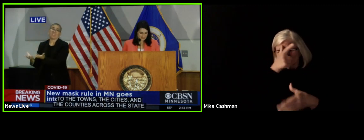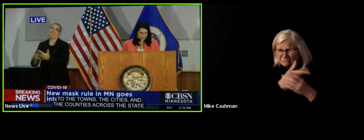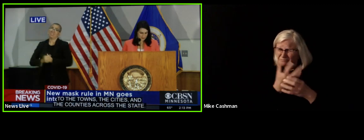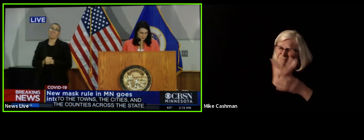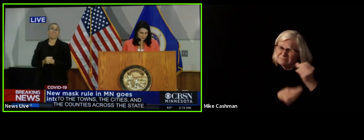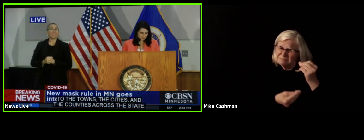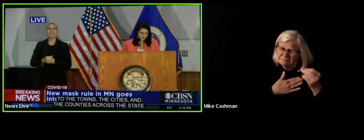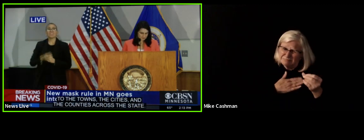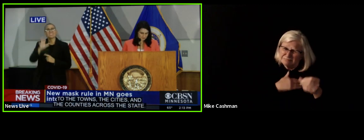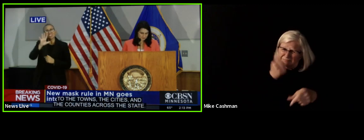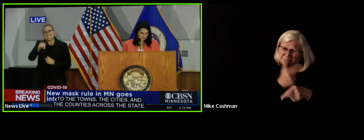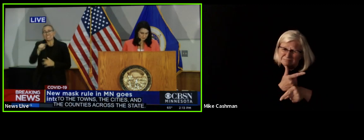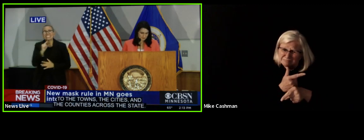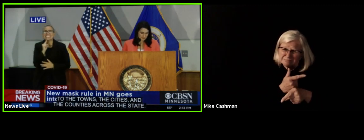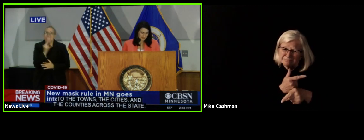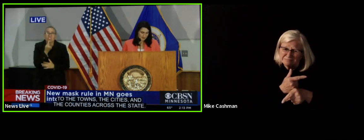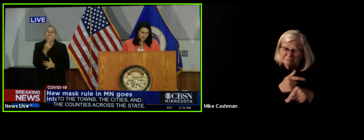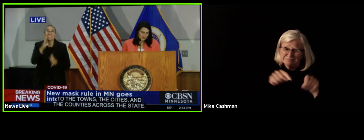this issue.